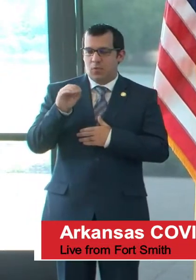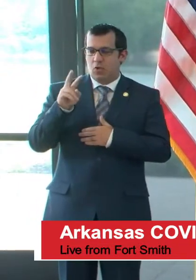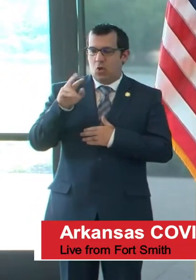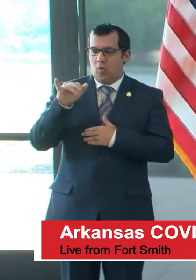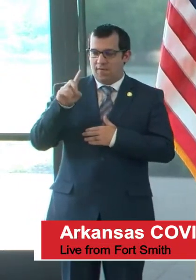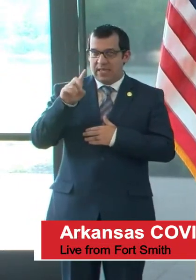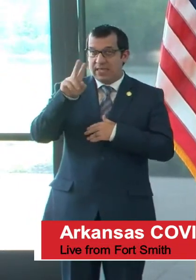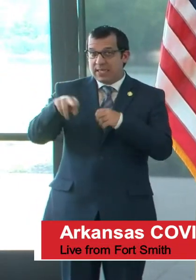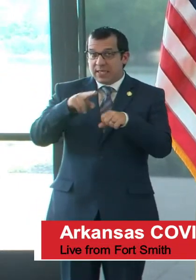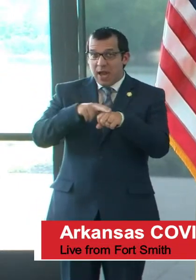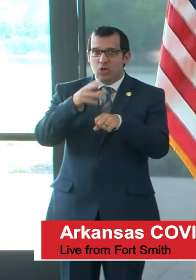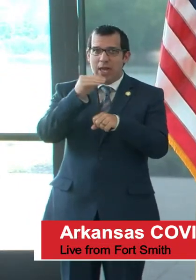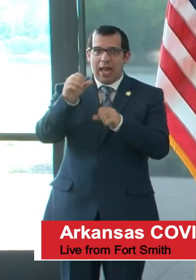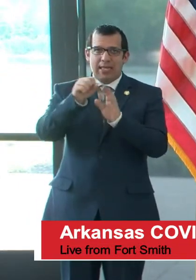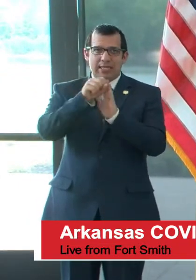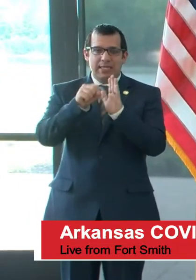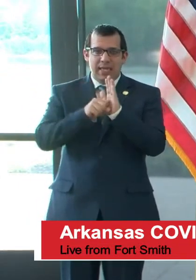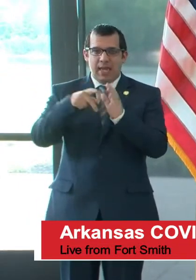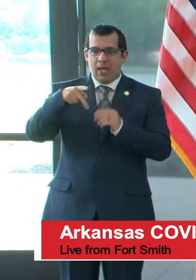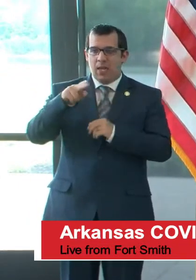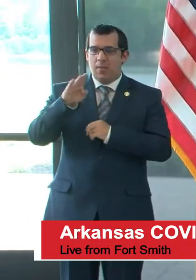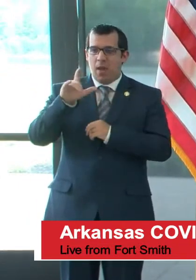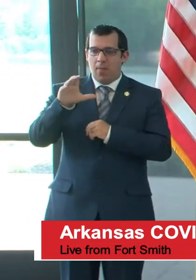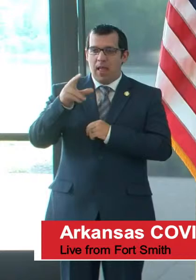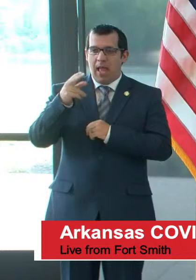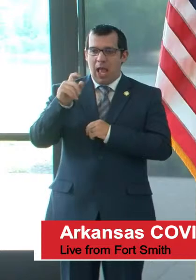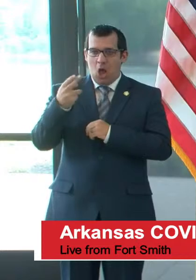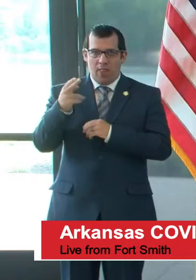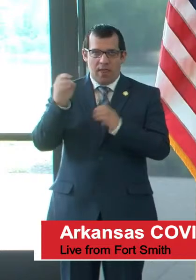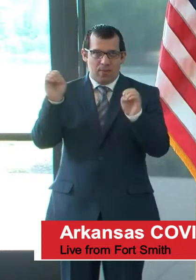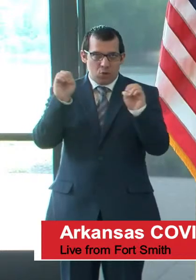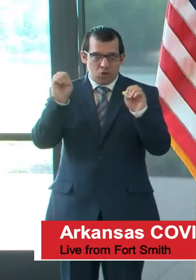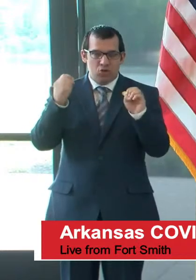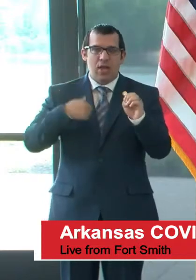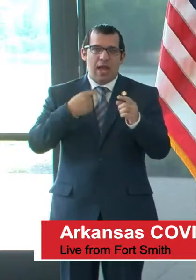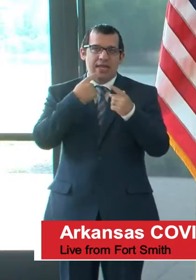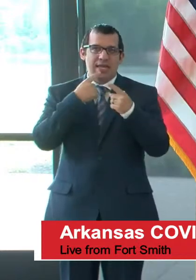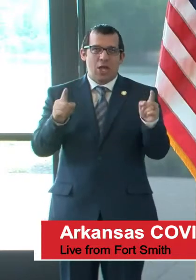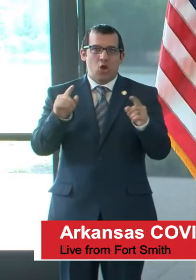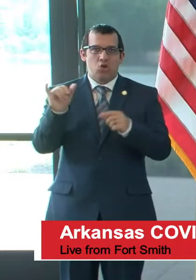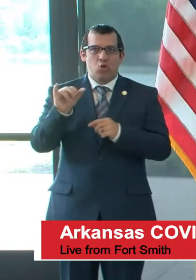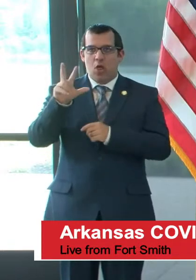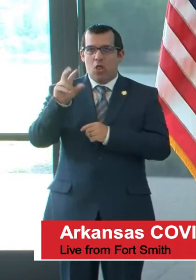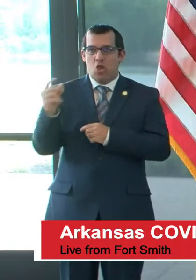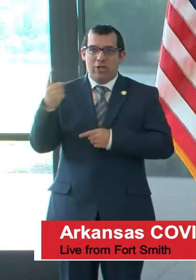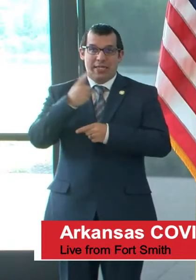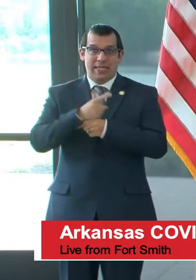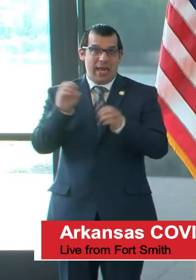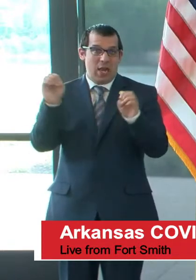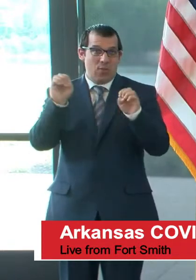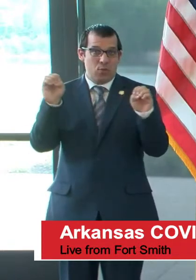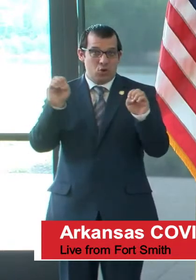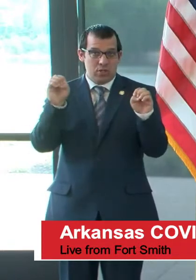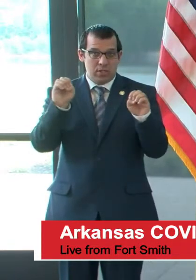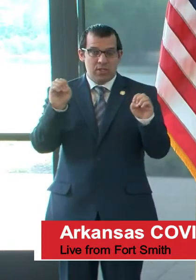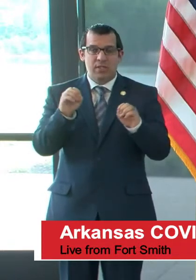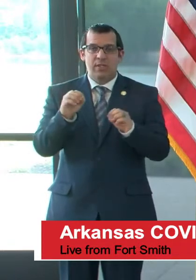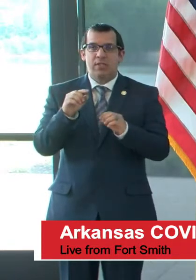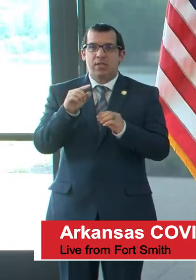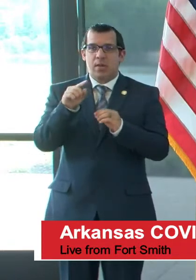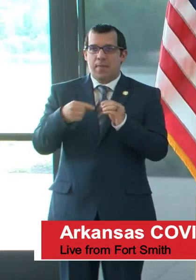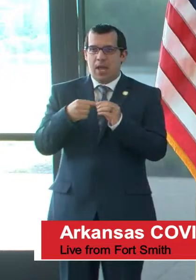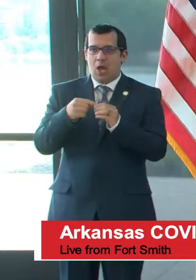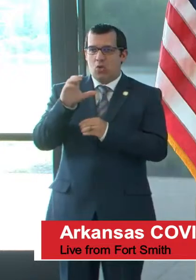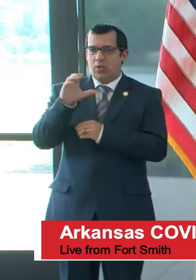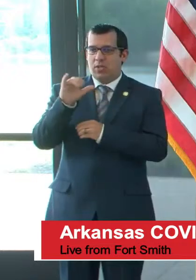national and state emergency, public health emergency. I also had declared a 30-day emergency in terms of